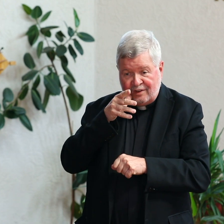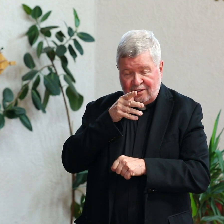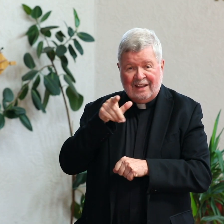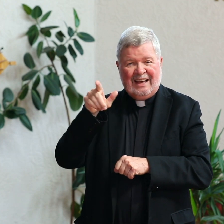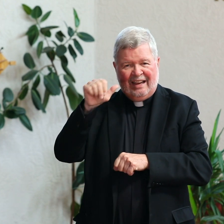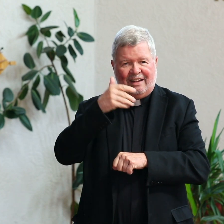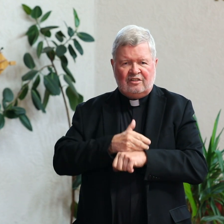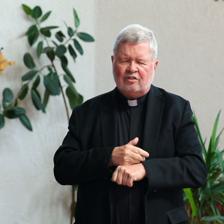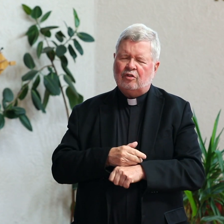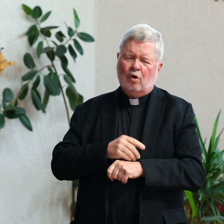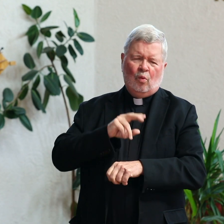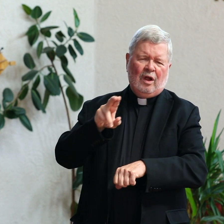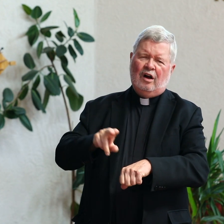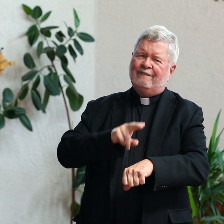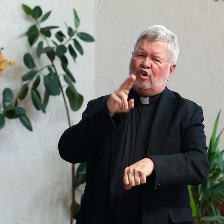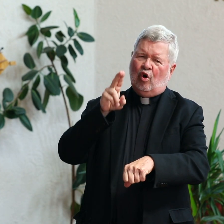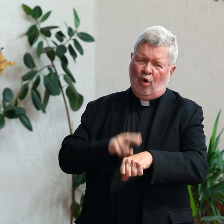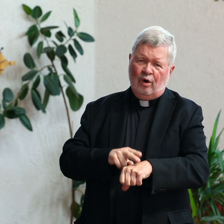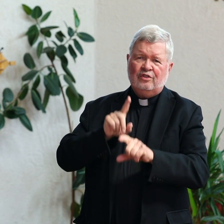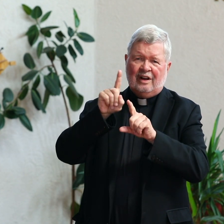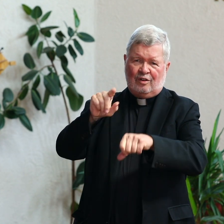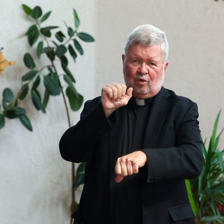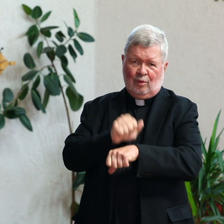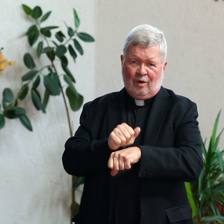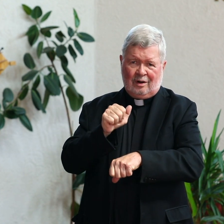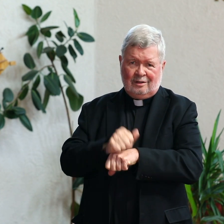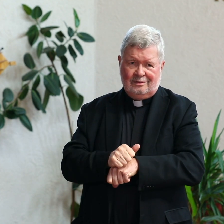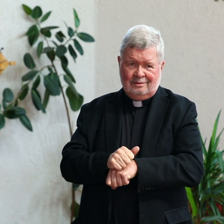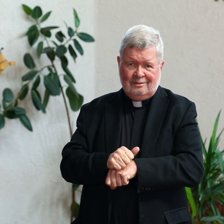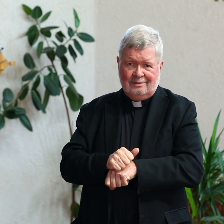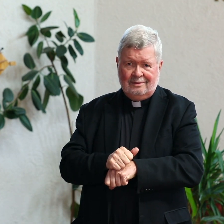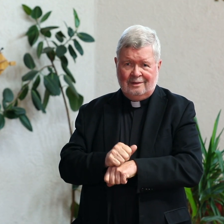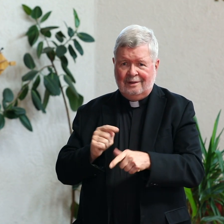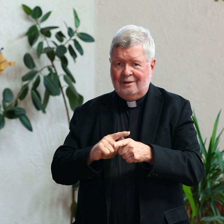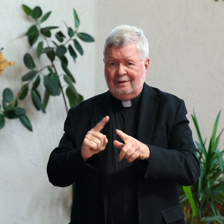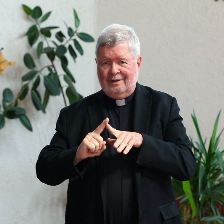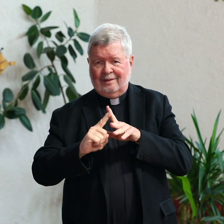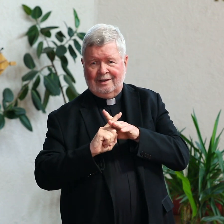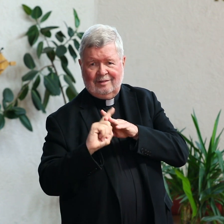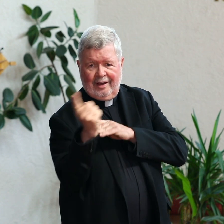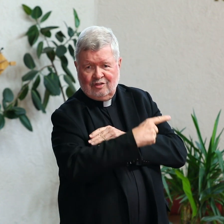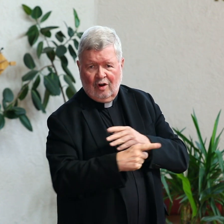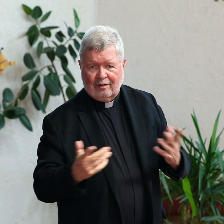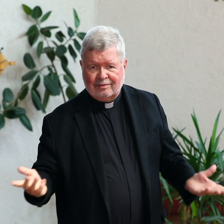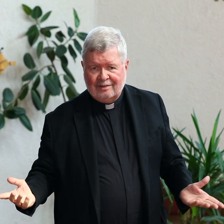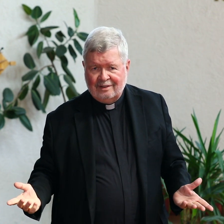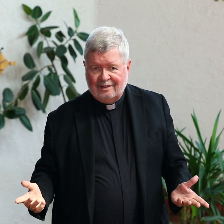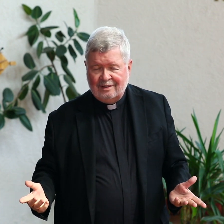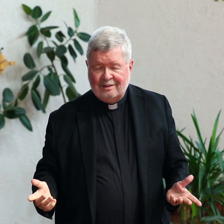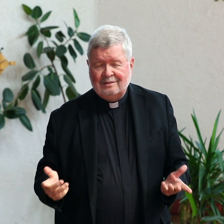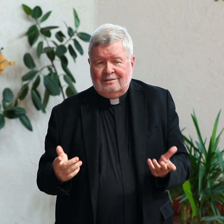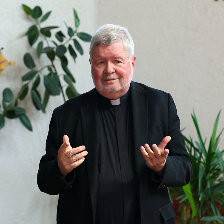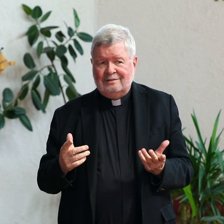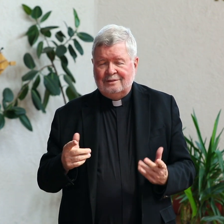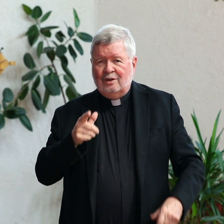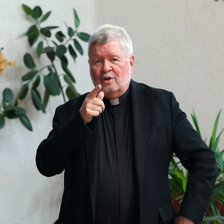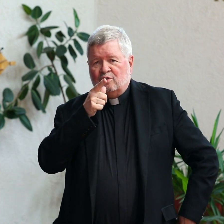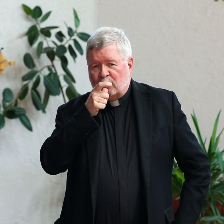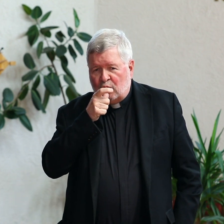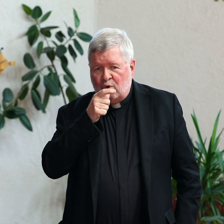field. And that son says, well, of course I'll go to work. And then takes off. So